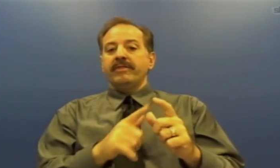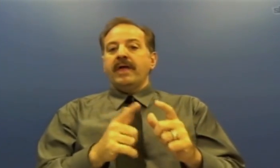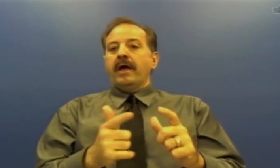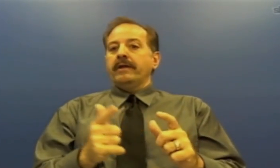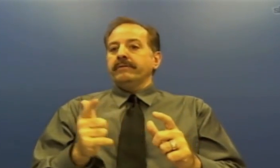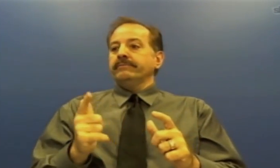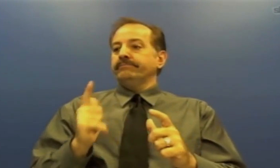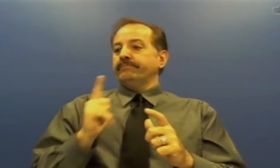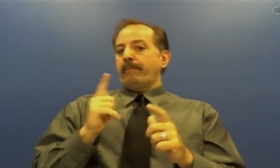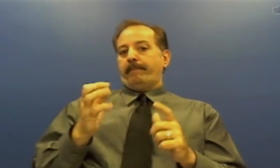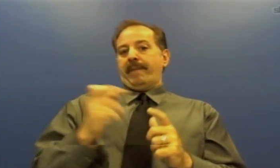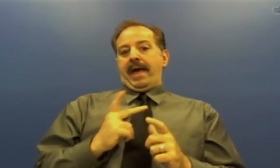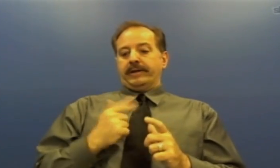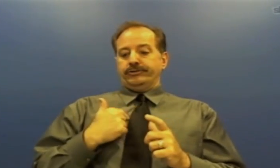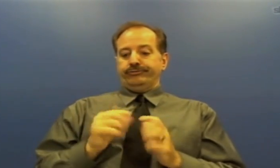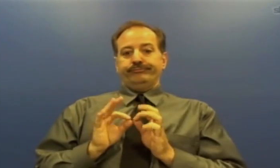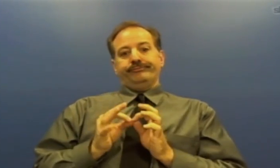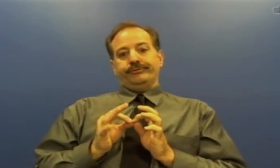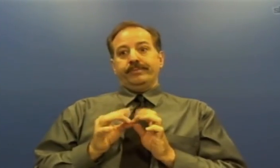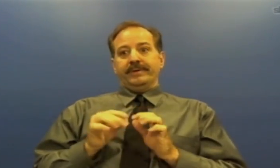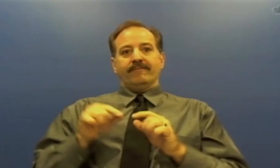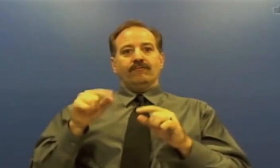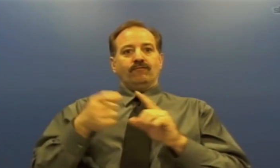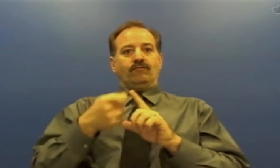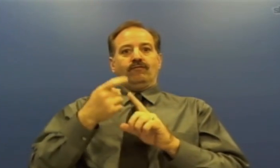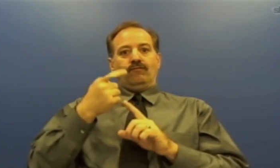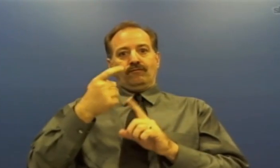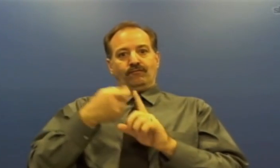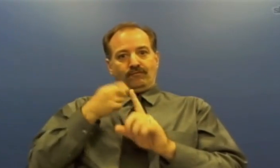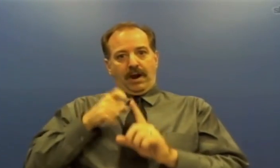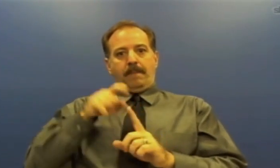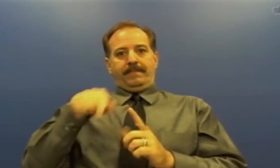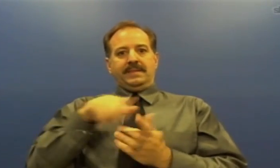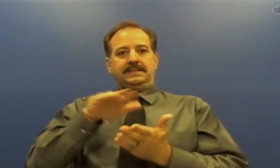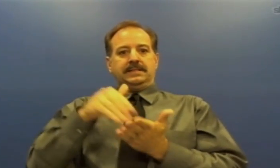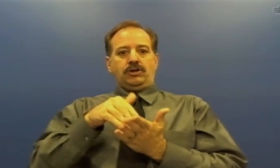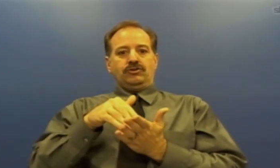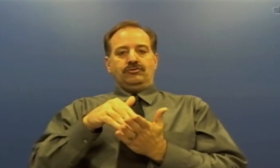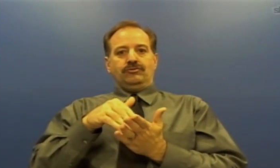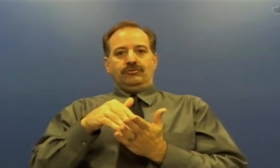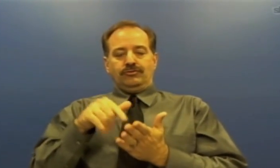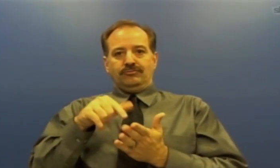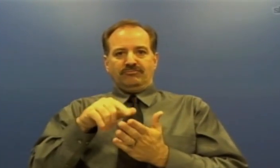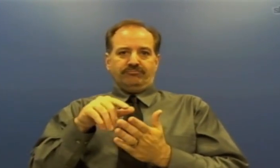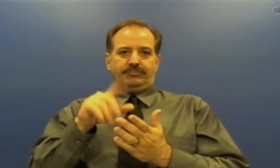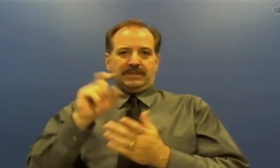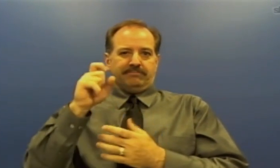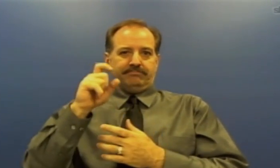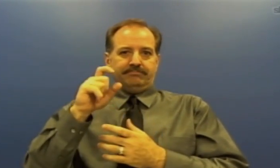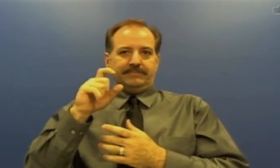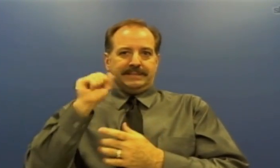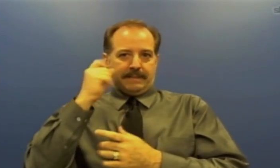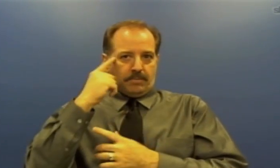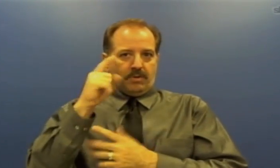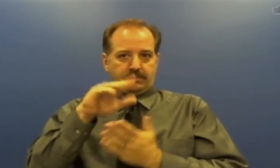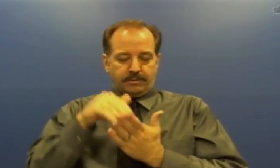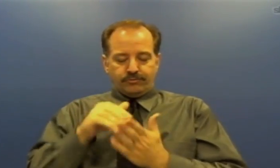spoken English. And then once again, I would get the camera positioned back to me again as the primary video feed, back at the St.